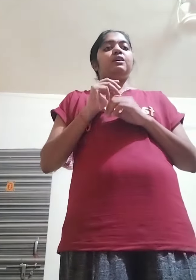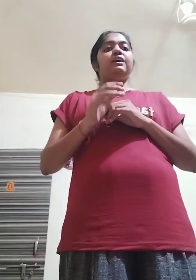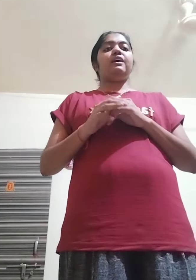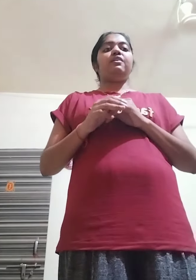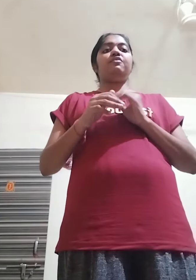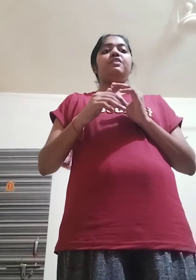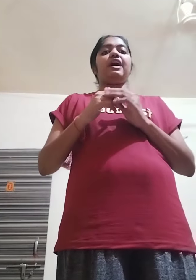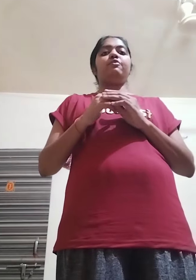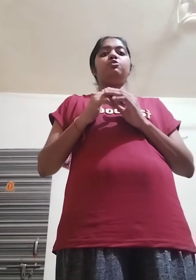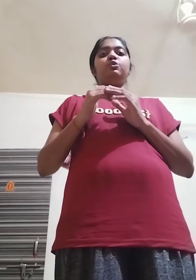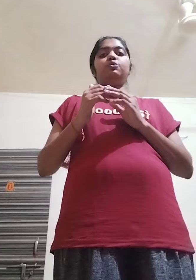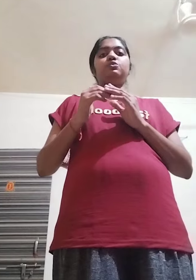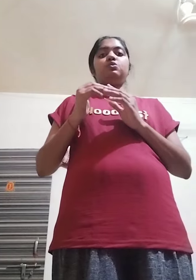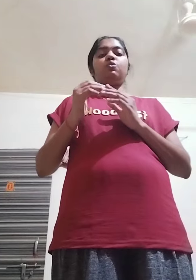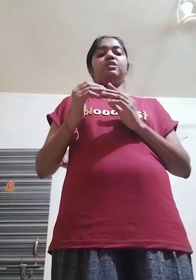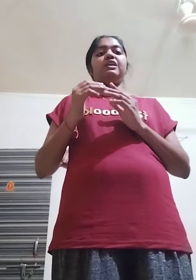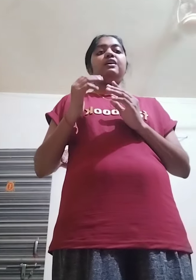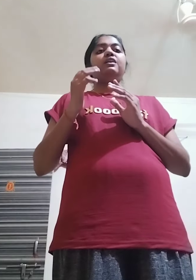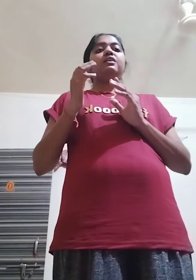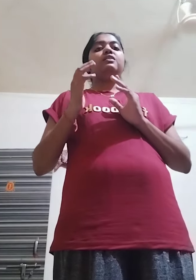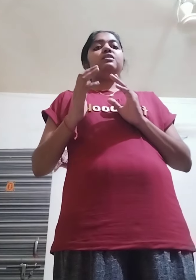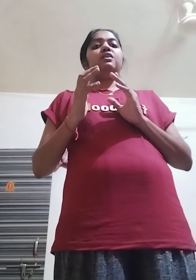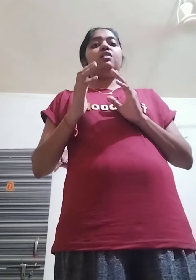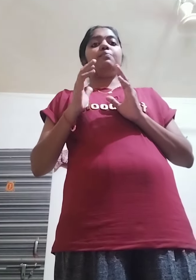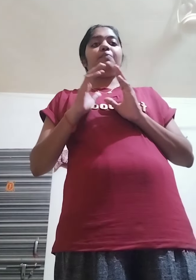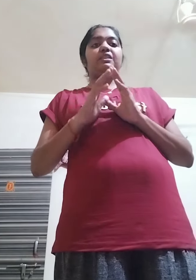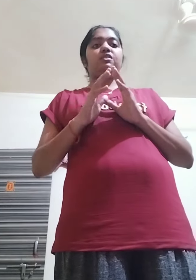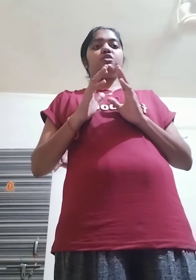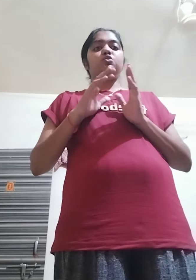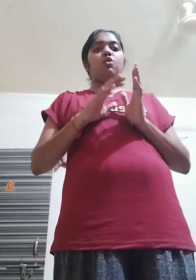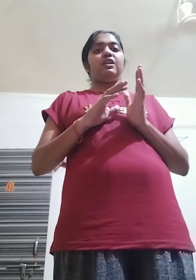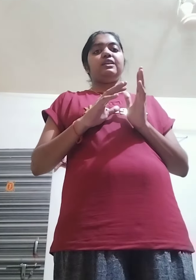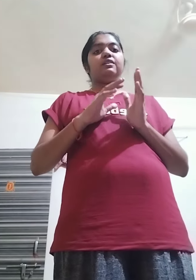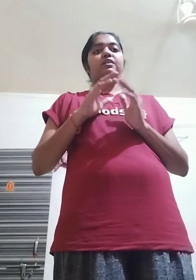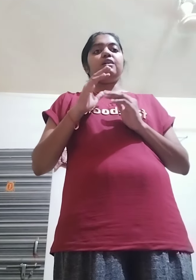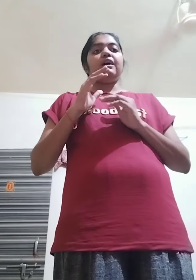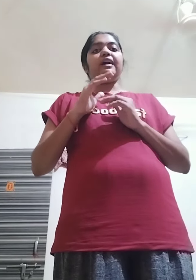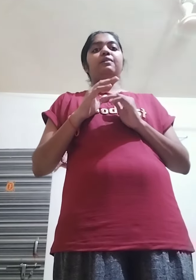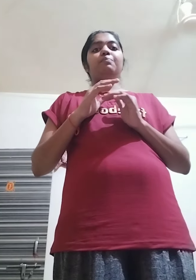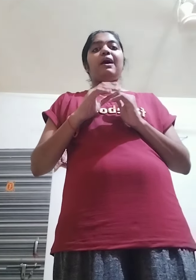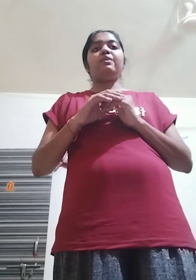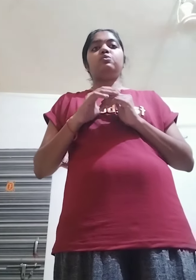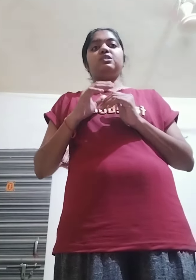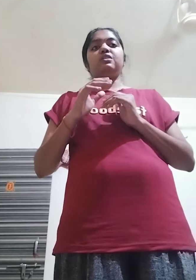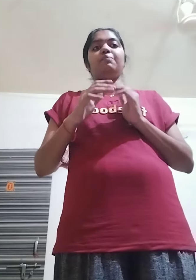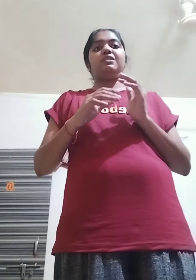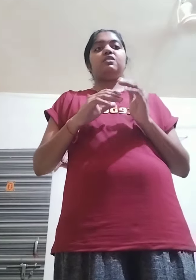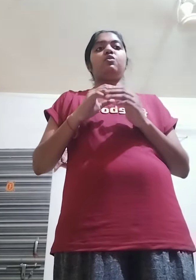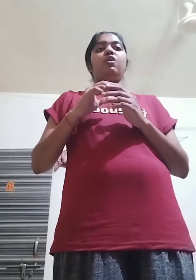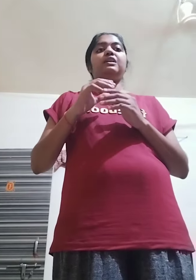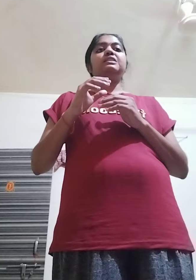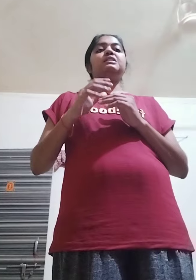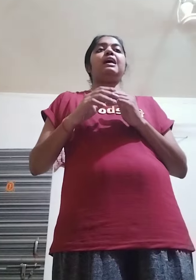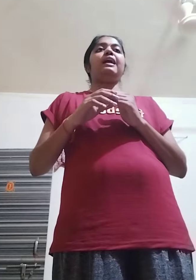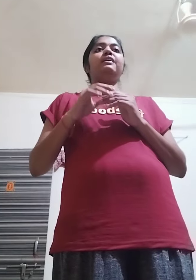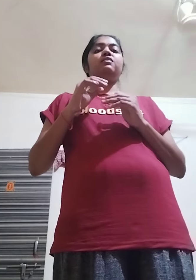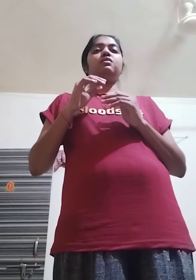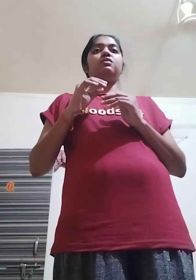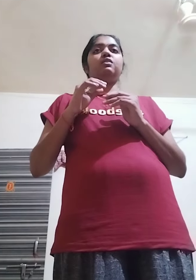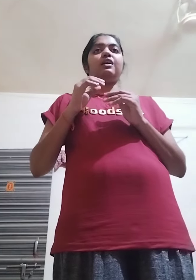Here we have to use only the methods calling, and by using the method callings and